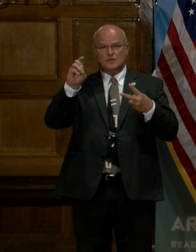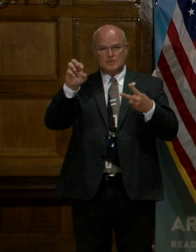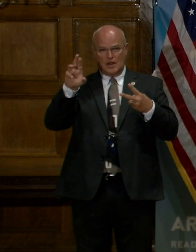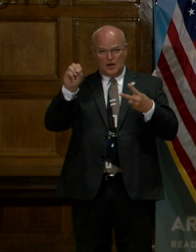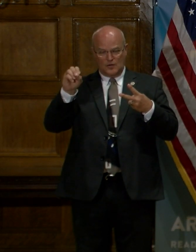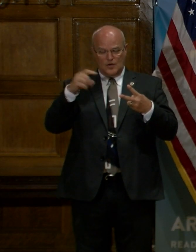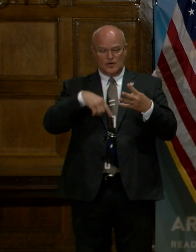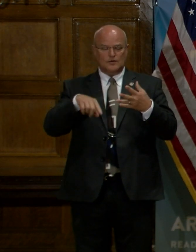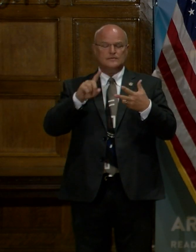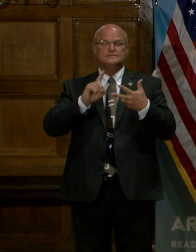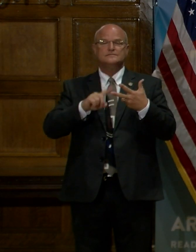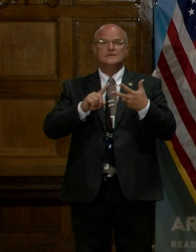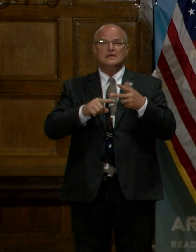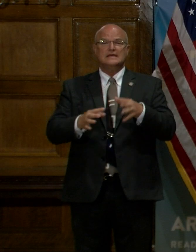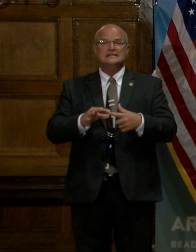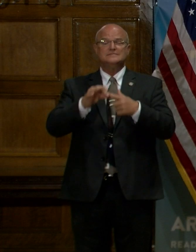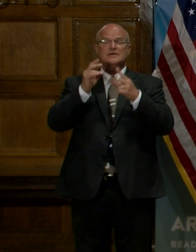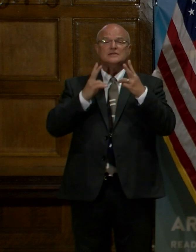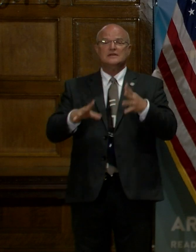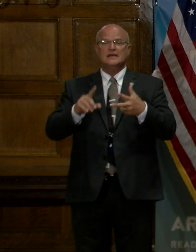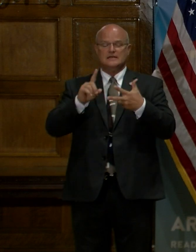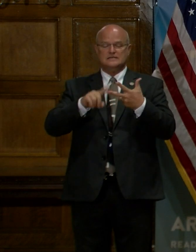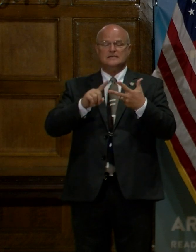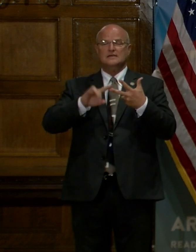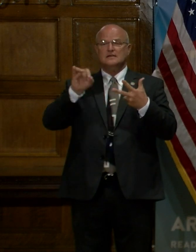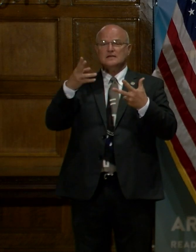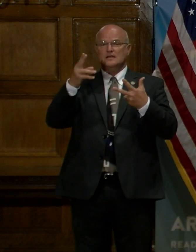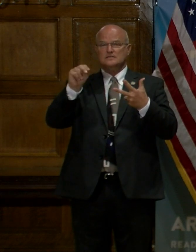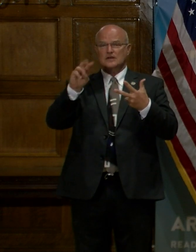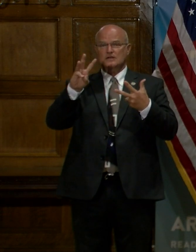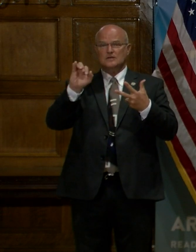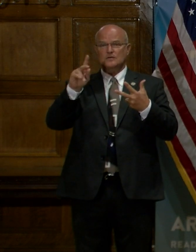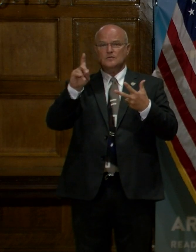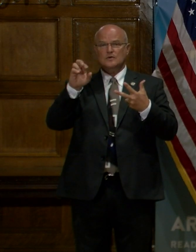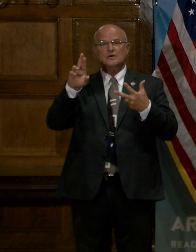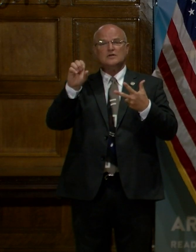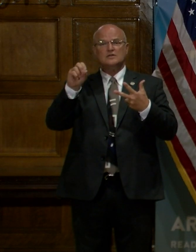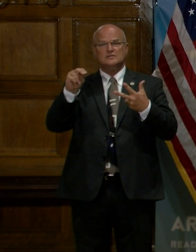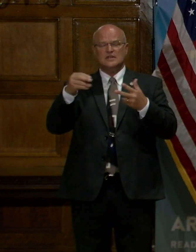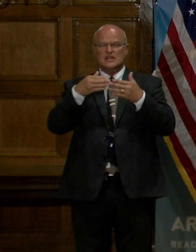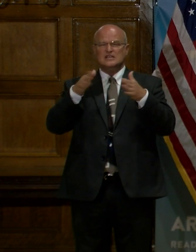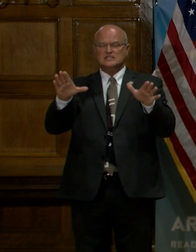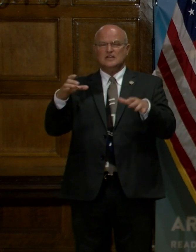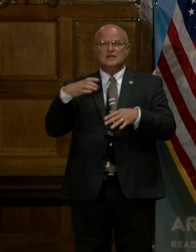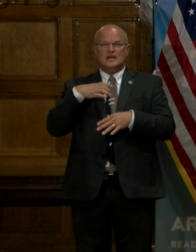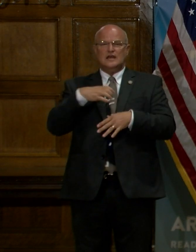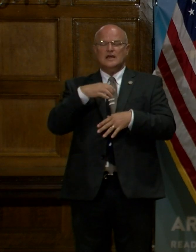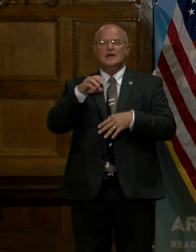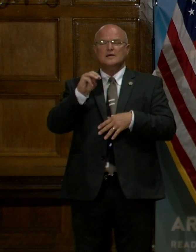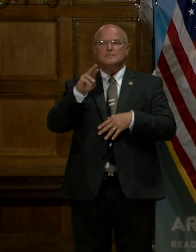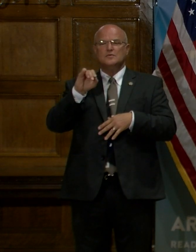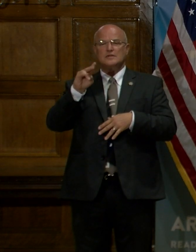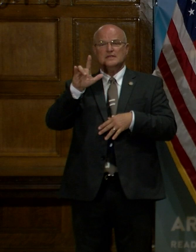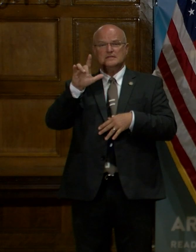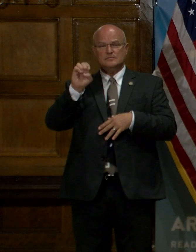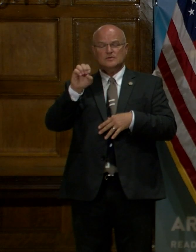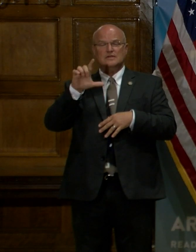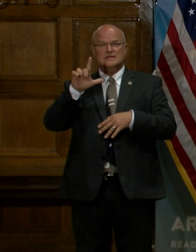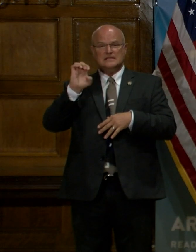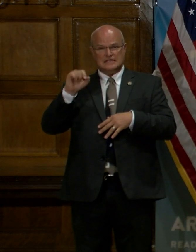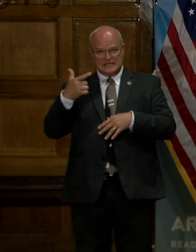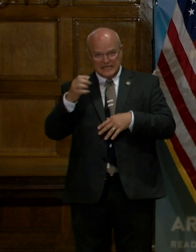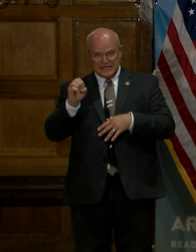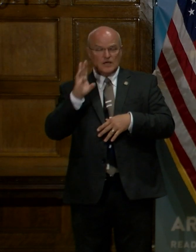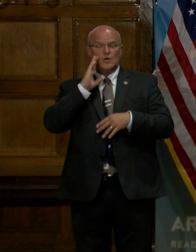Health, and then today is a special guest, John Wilkerson, who is General Counsel of the Arkansas Municipal League,